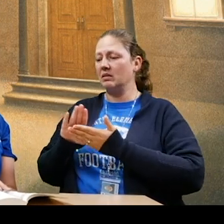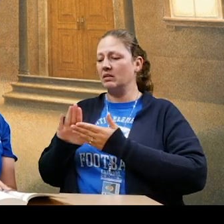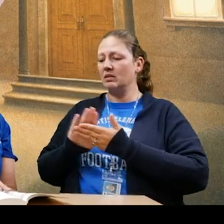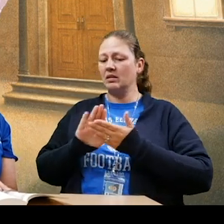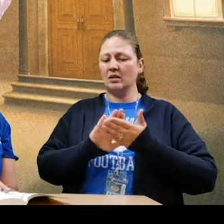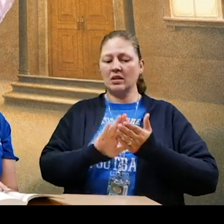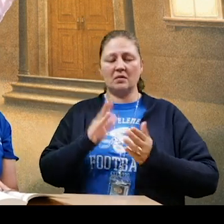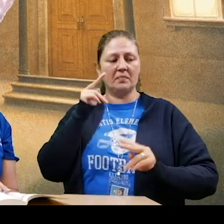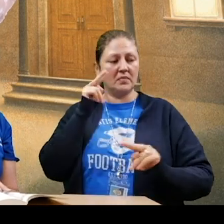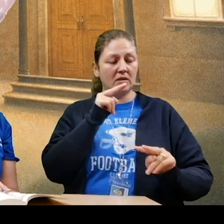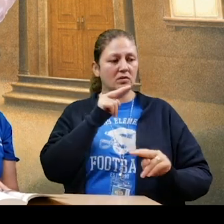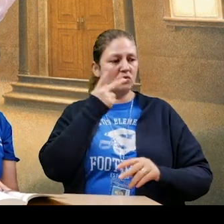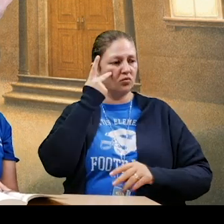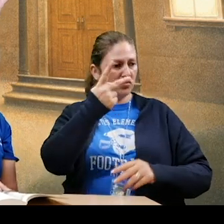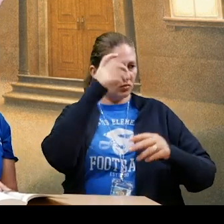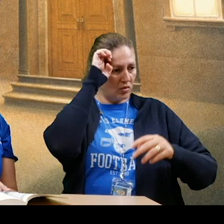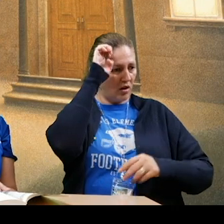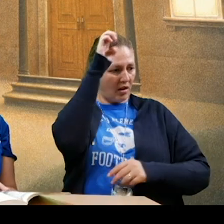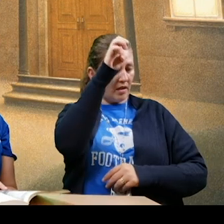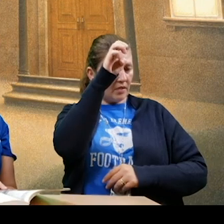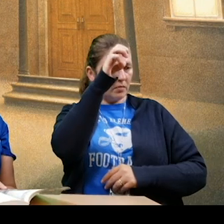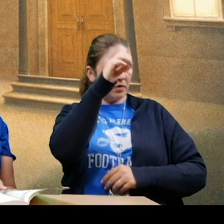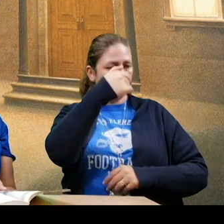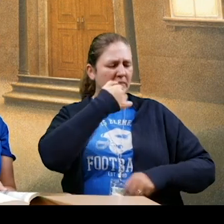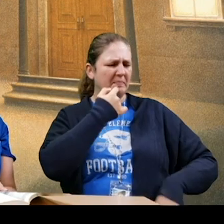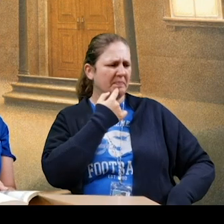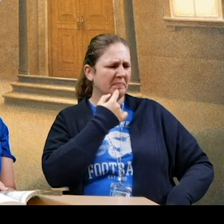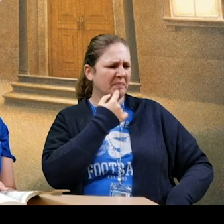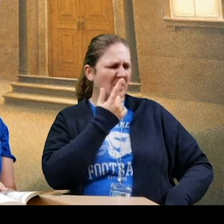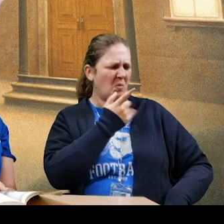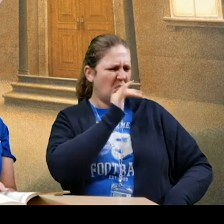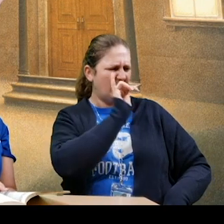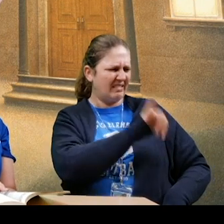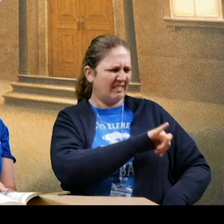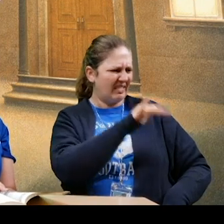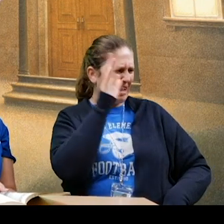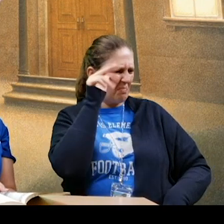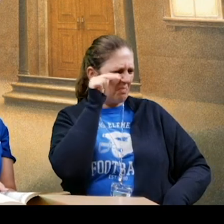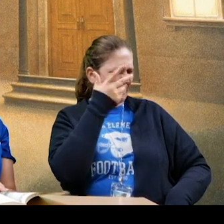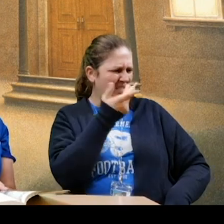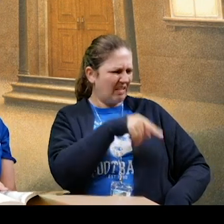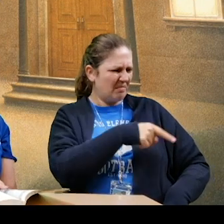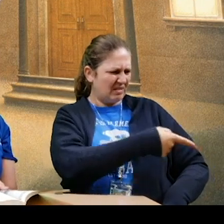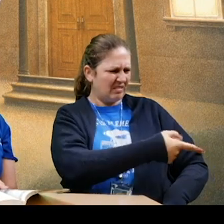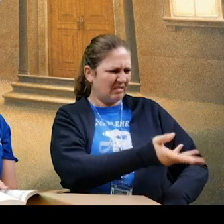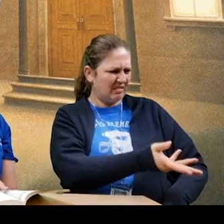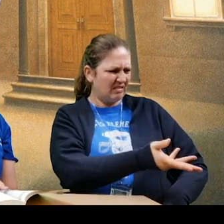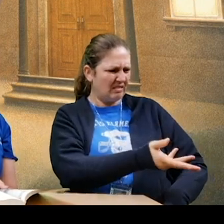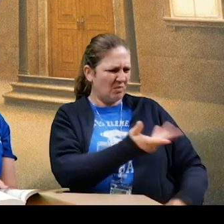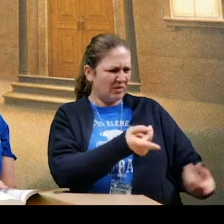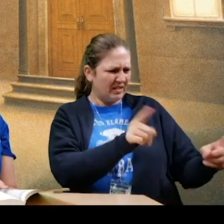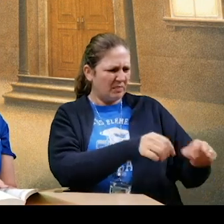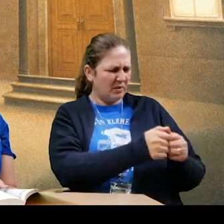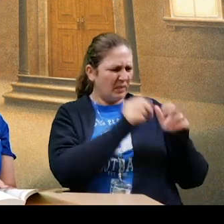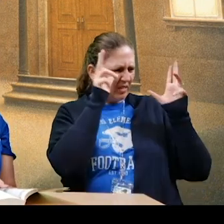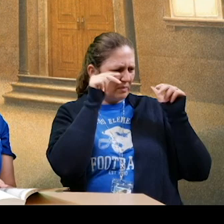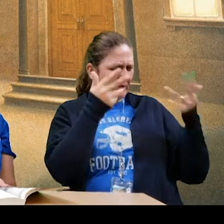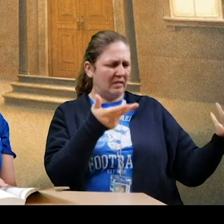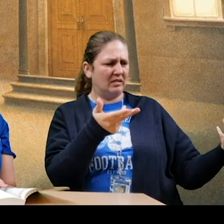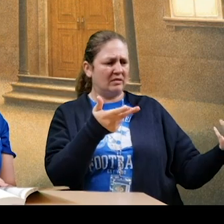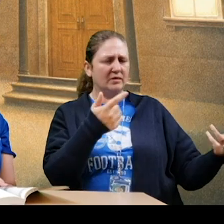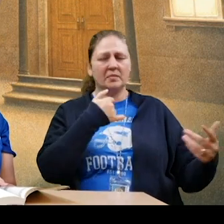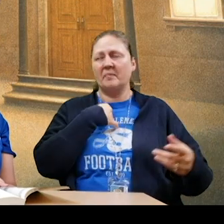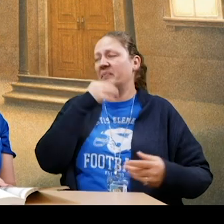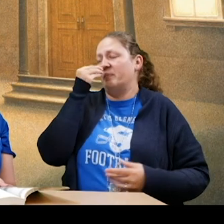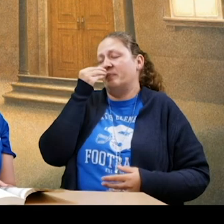Edward sitting on his chair in the dining room. "What's this bunny doing here?" she said out loud. Edward did